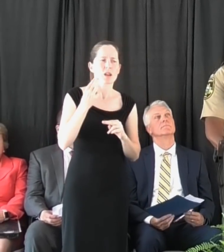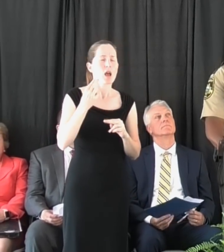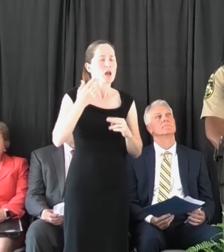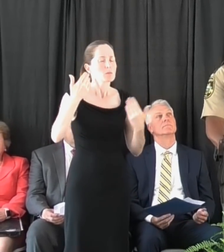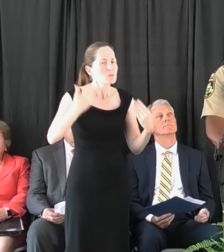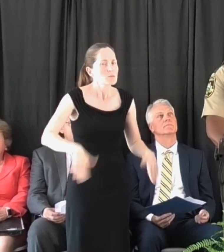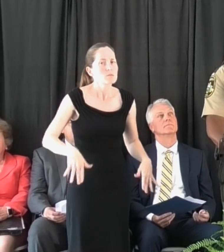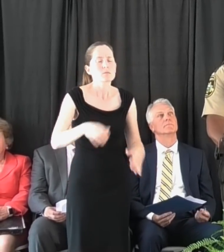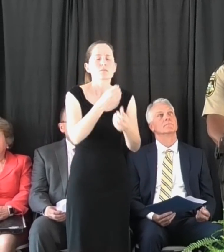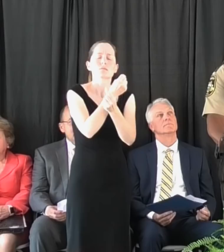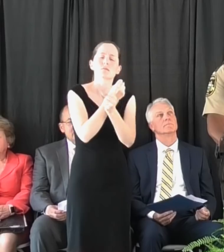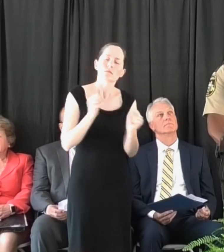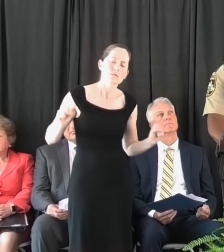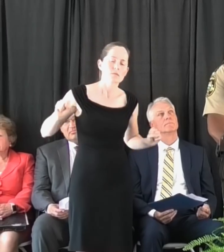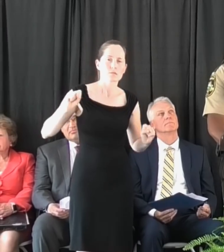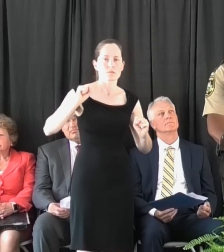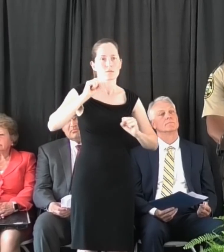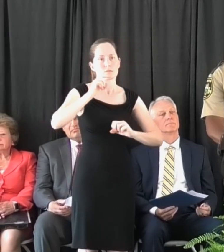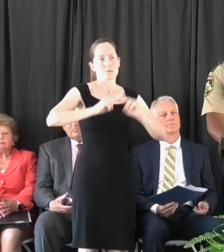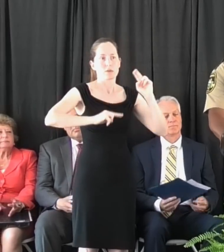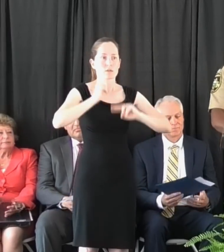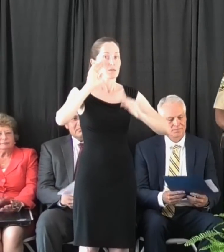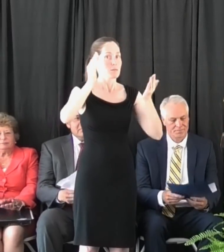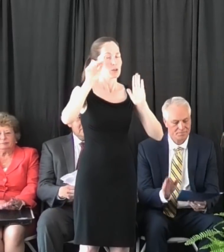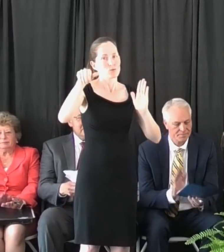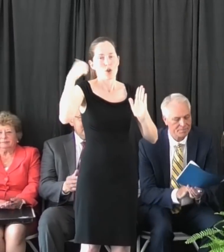safest circuit court buildings in the country. Thank you.